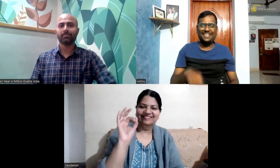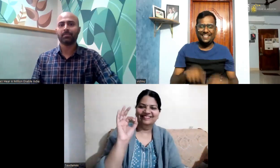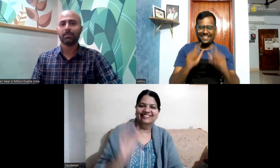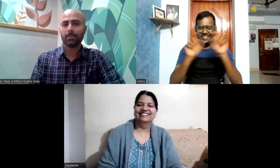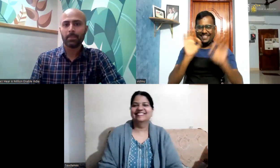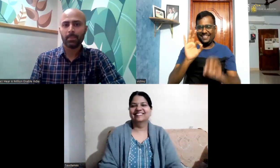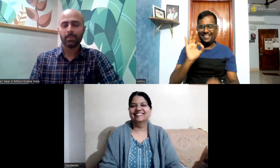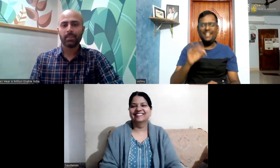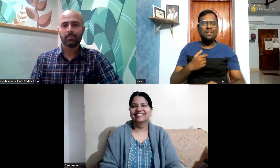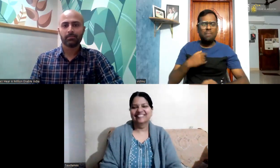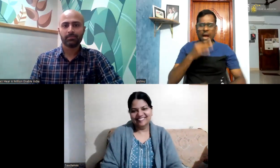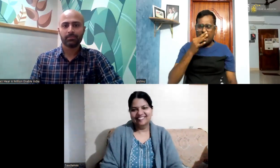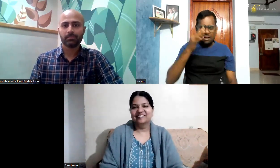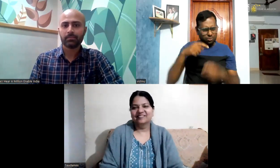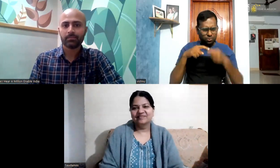Hello.